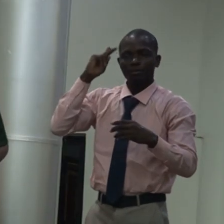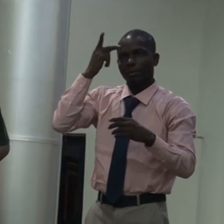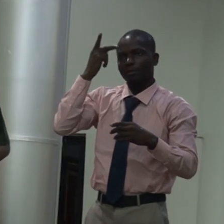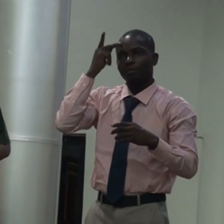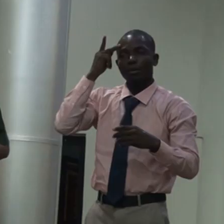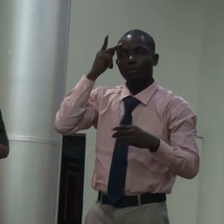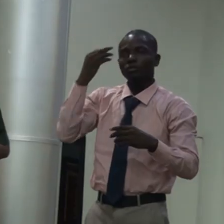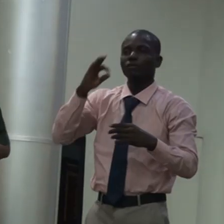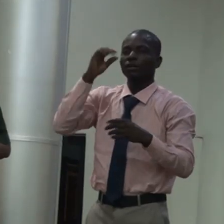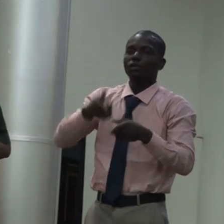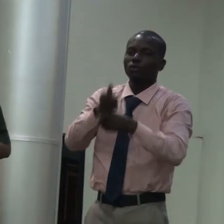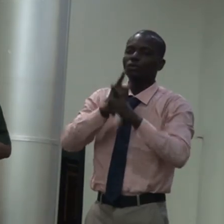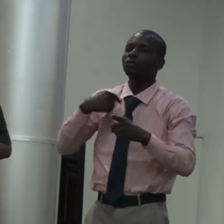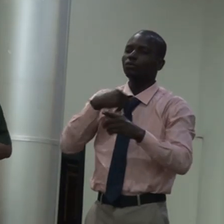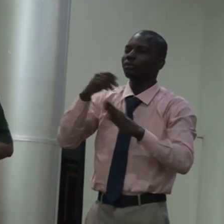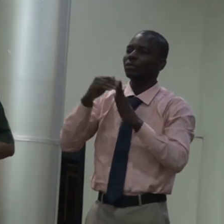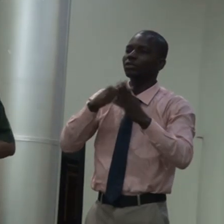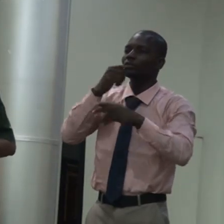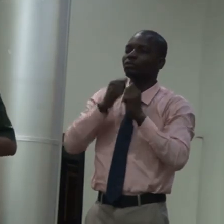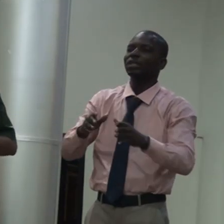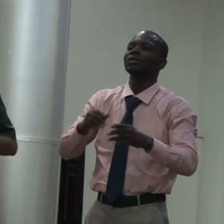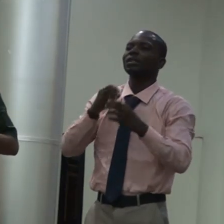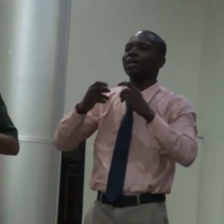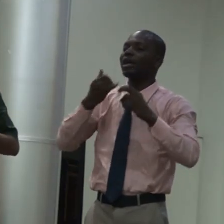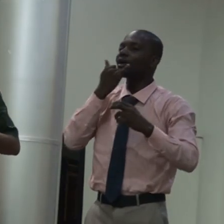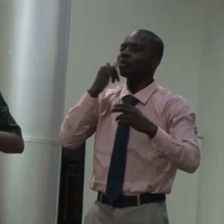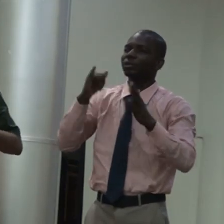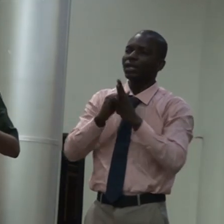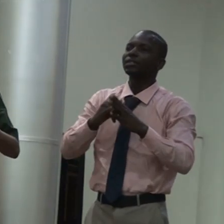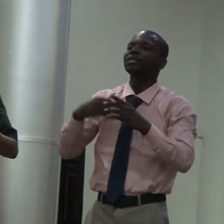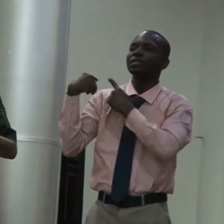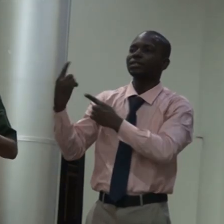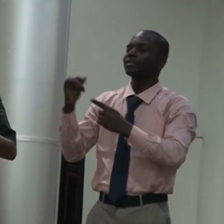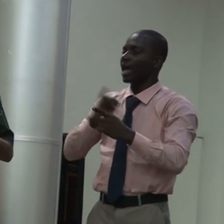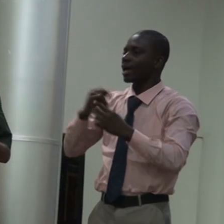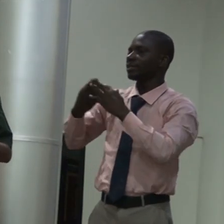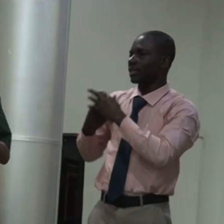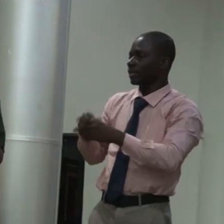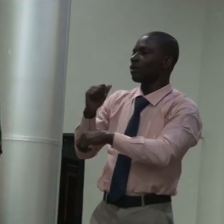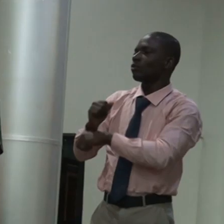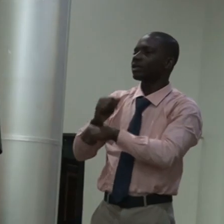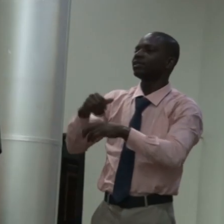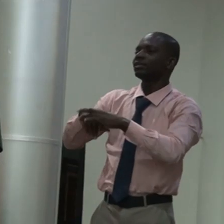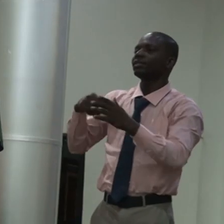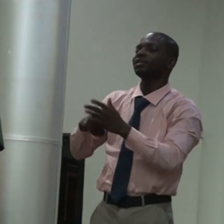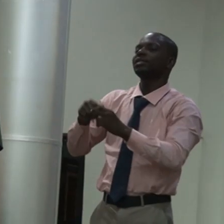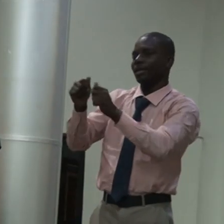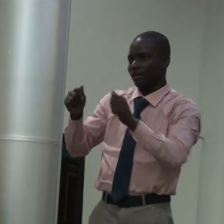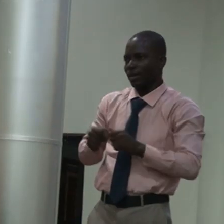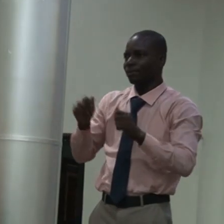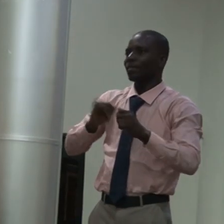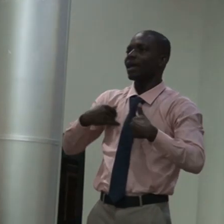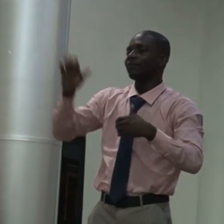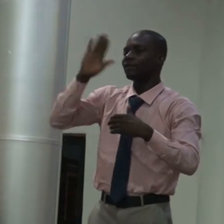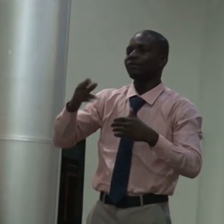loan. I will say without equivocation that since I started working in this sector, I have